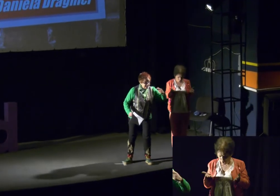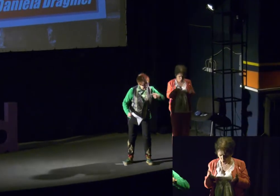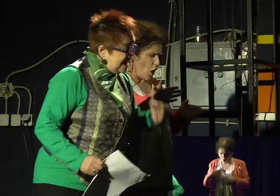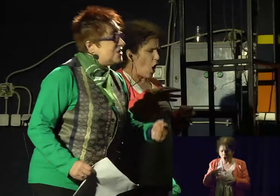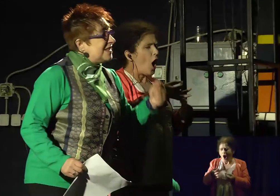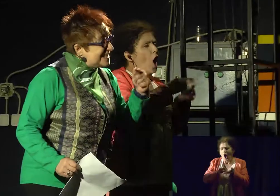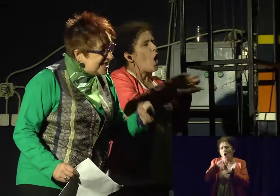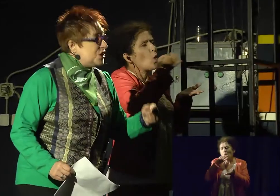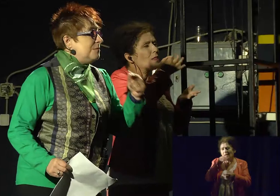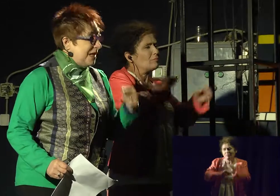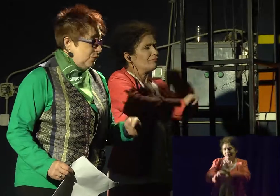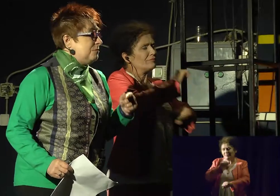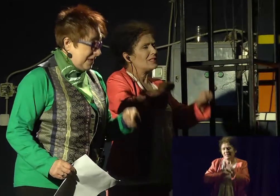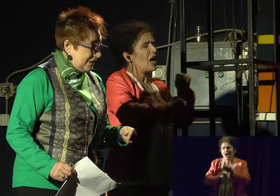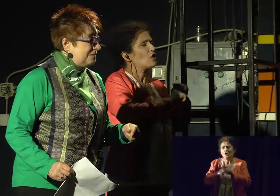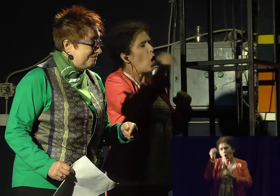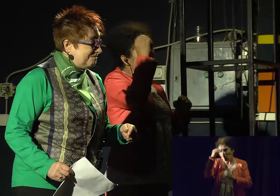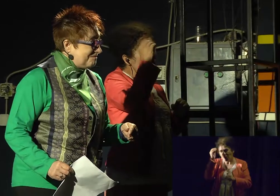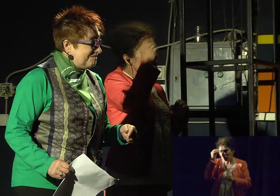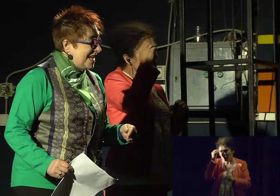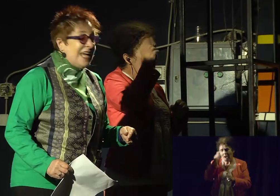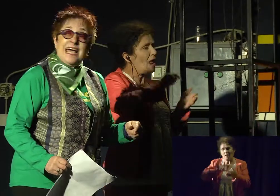education, and I started teaching my own mother.